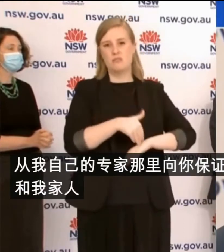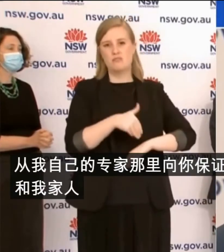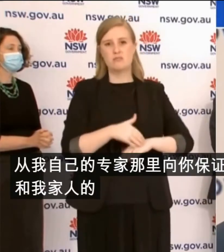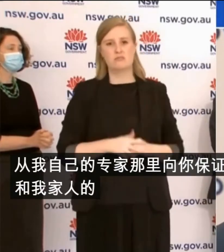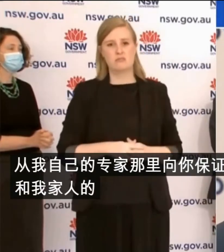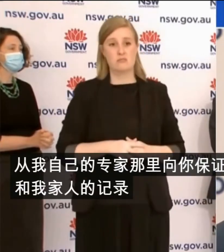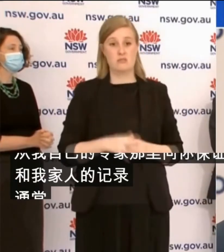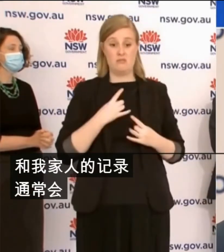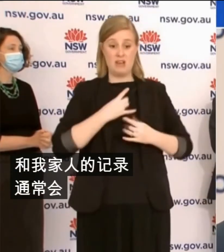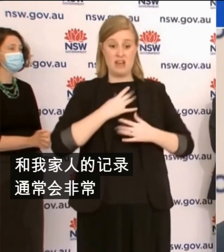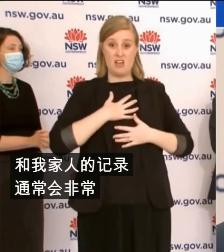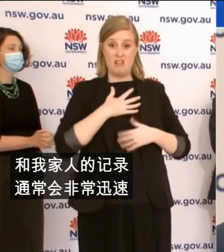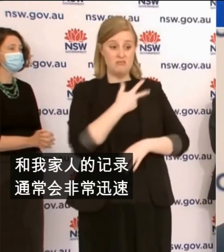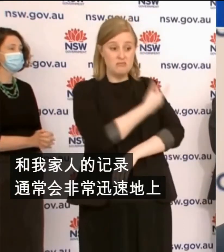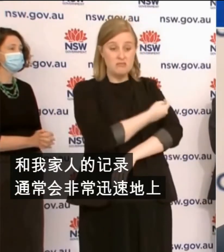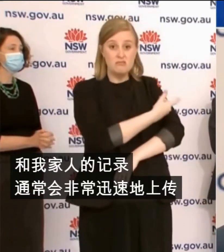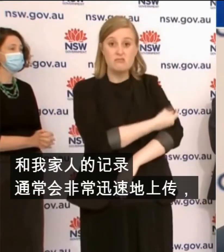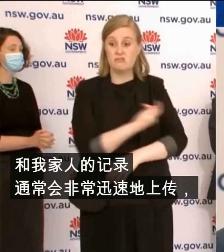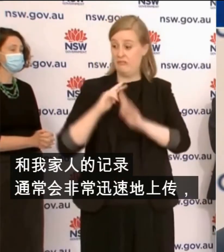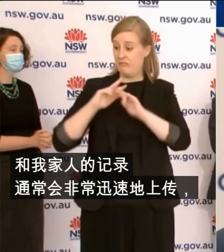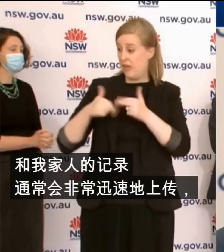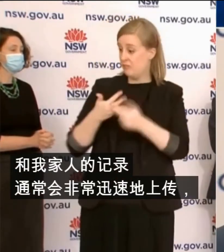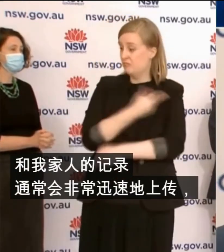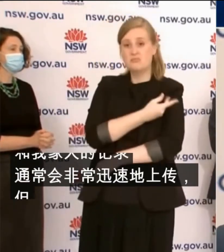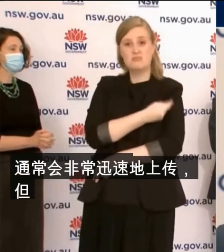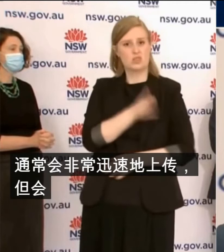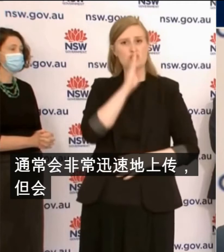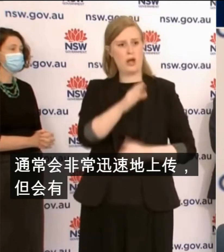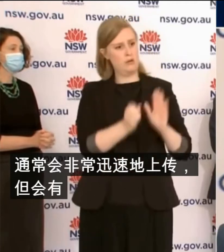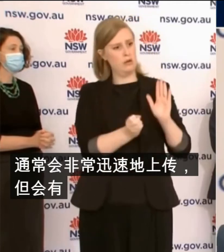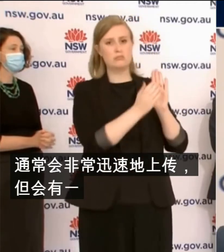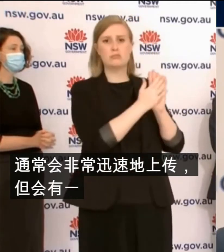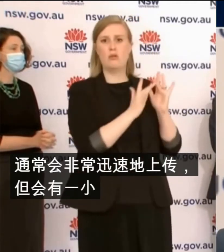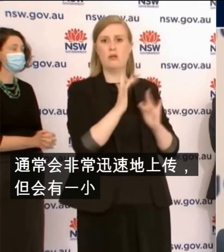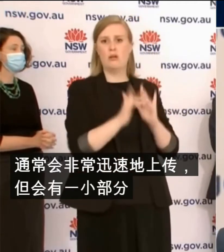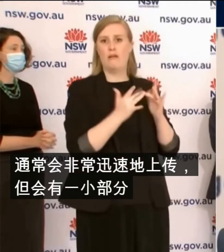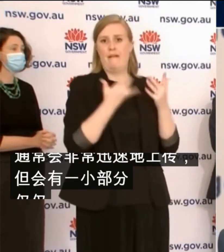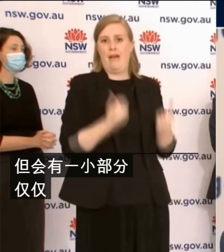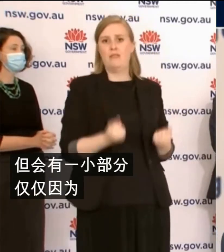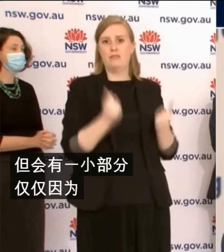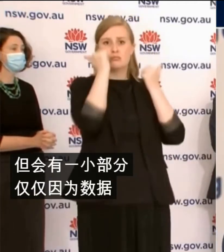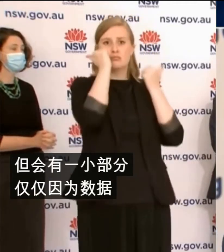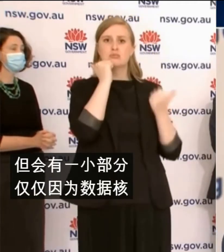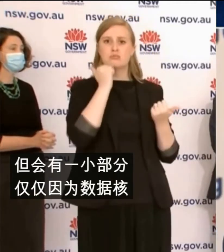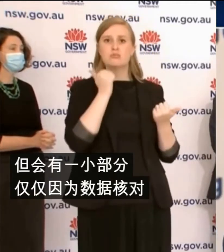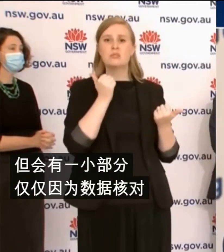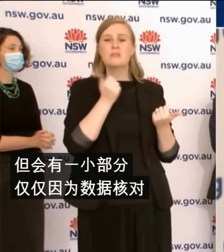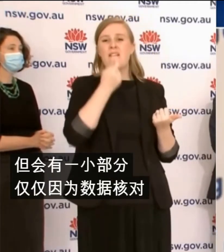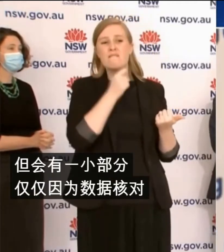family that the records get generally uploaded very, very promptly. But there will be a small number where just because of